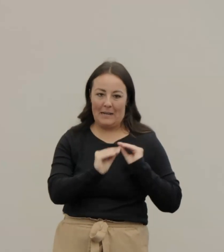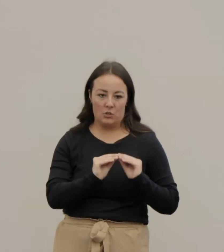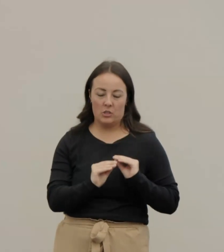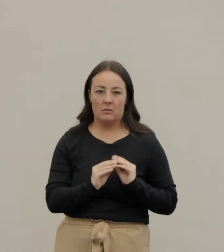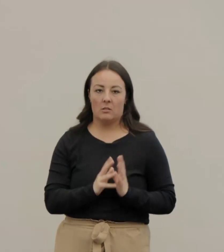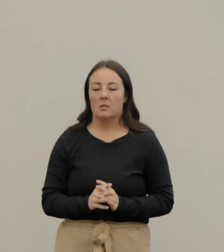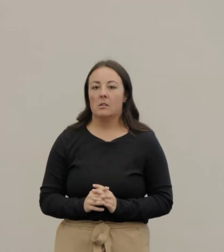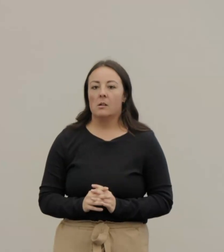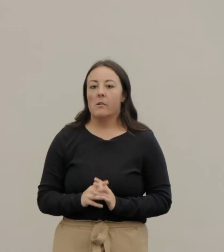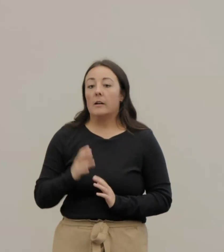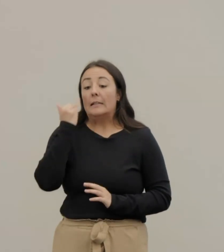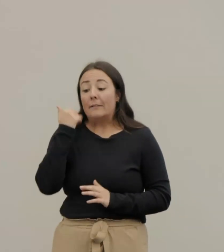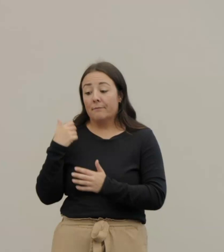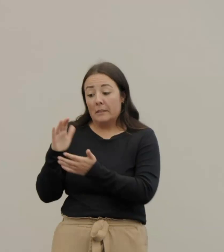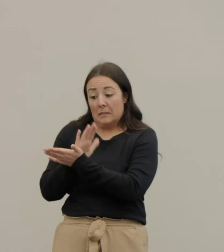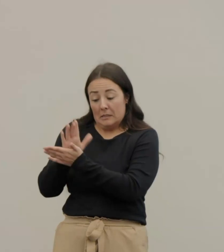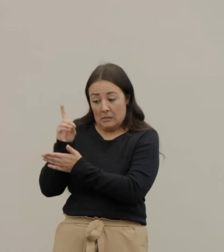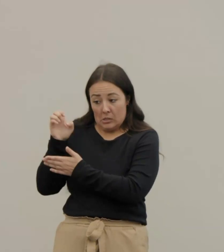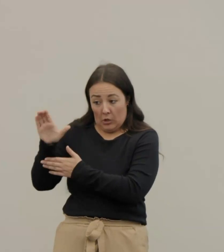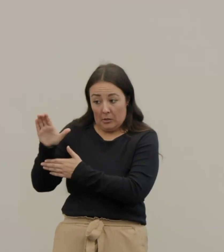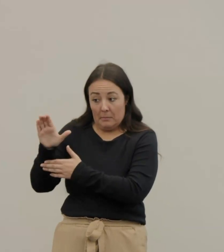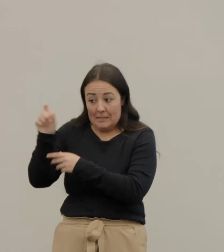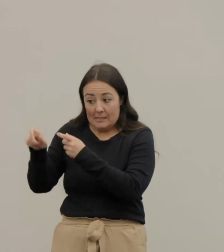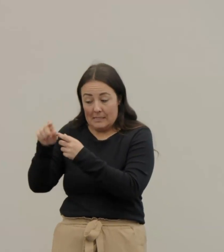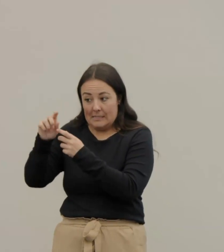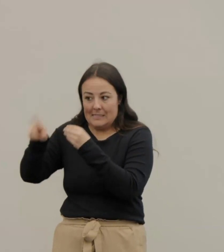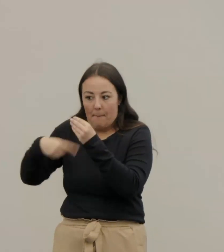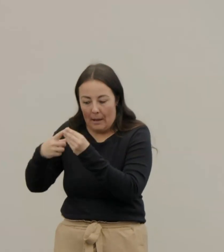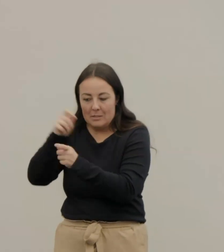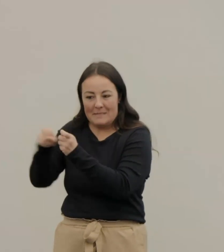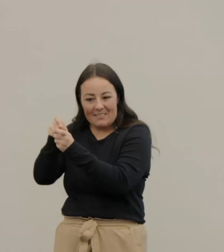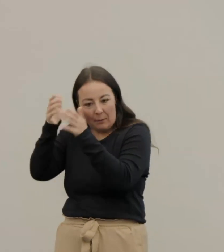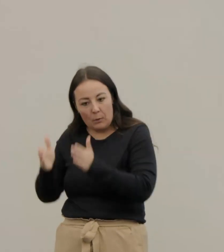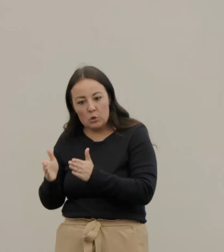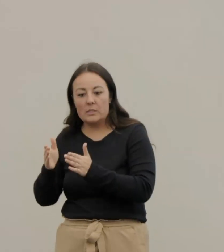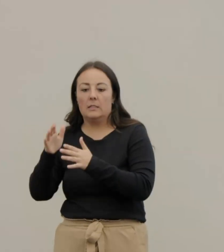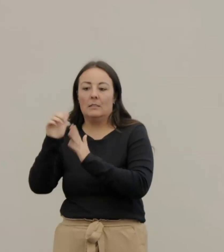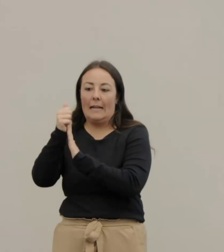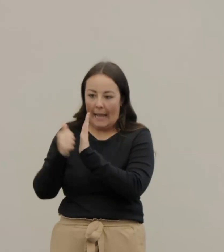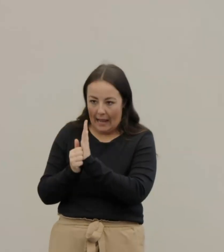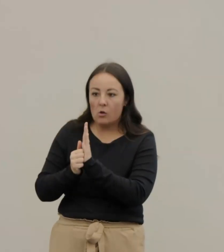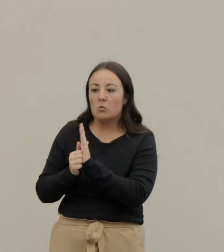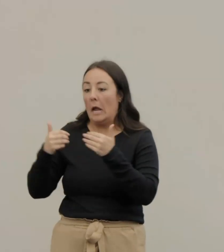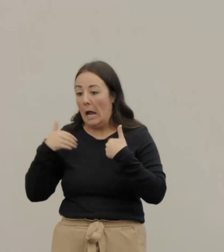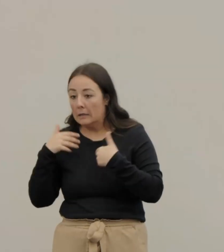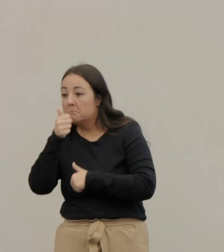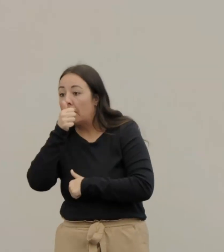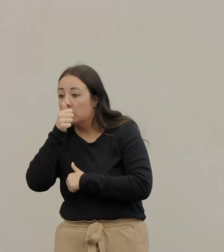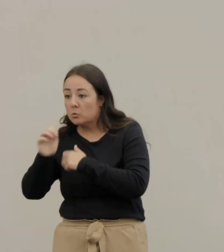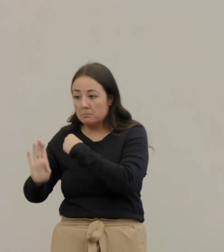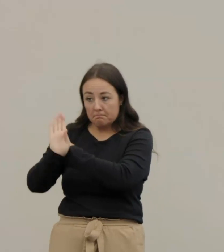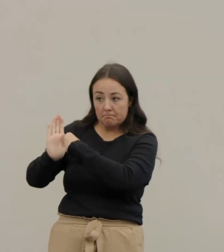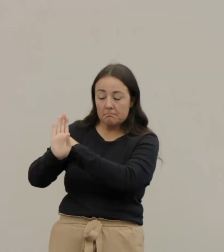if that document is about a specific person, property, or account, and it is behind some sort of password protected experience